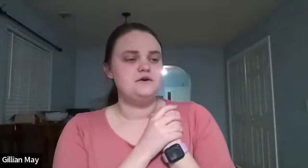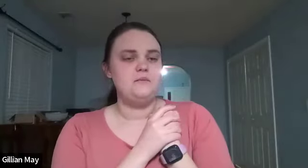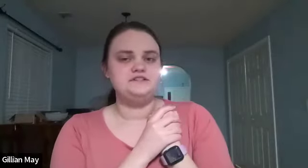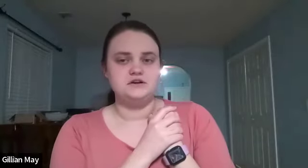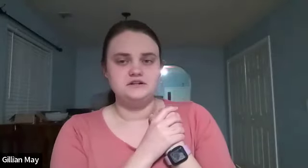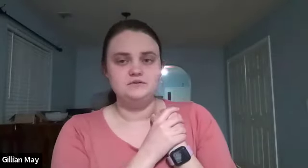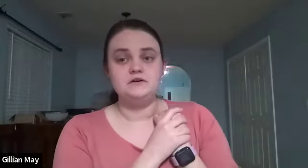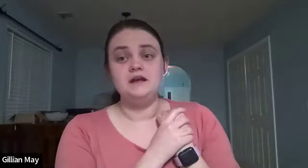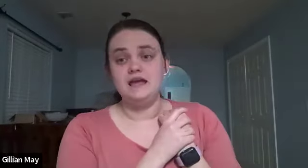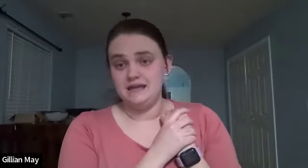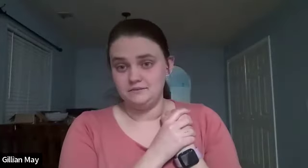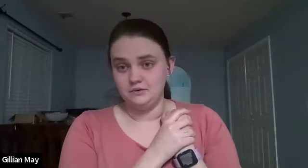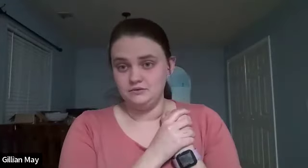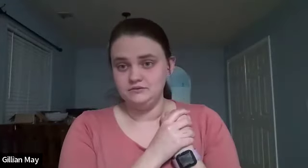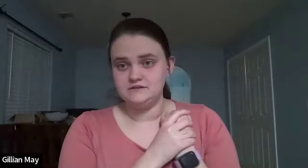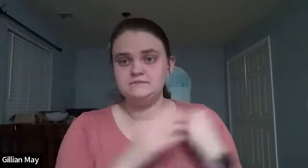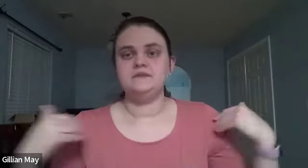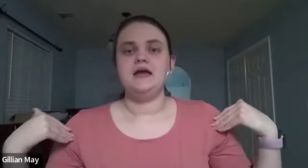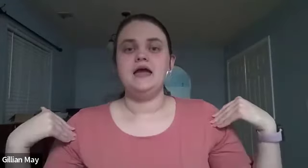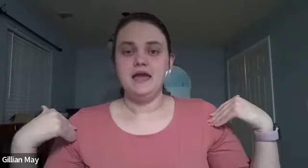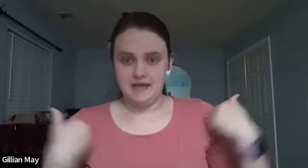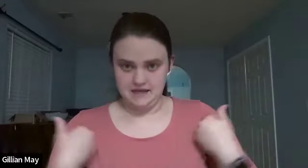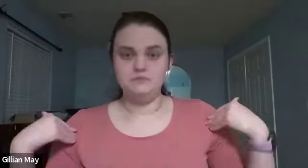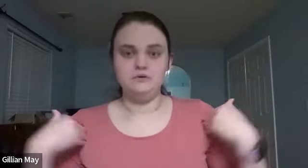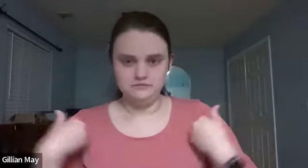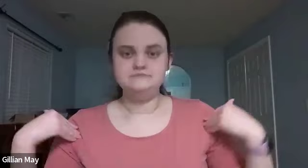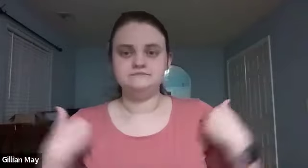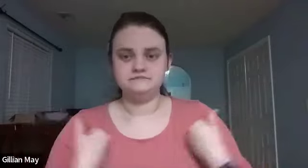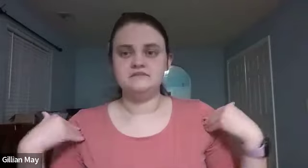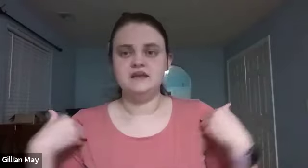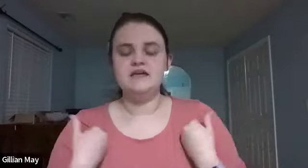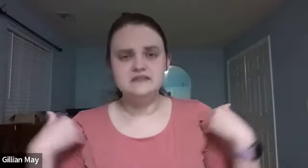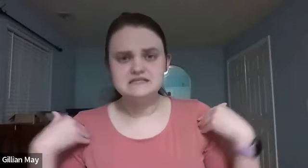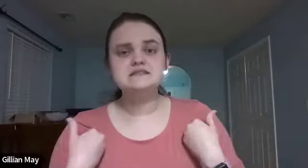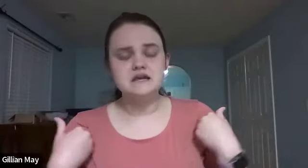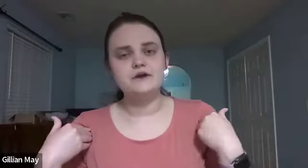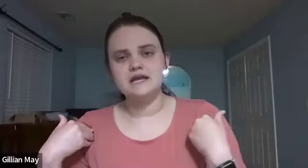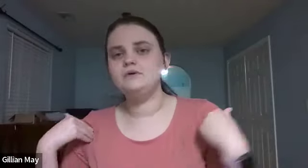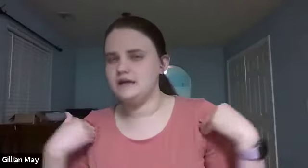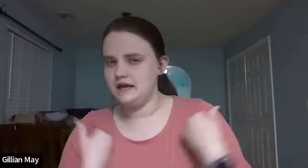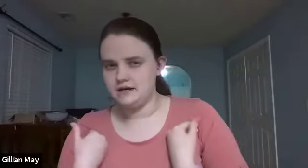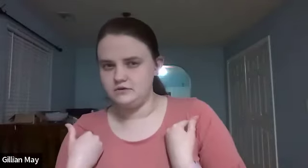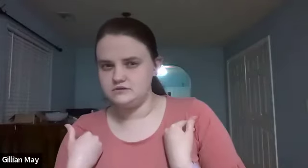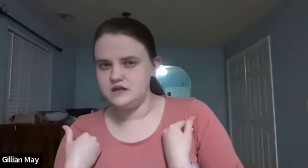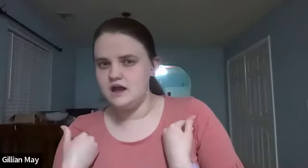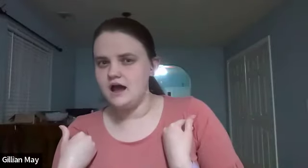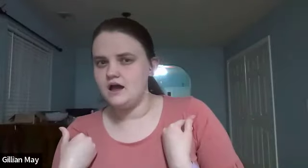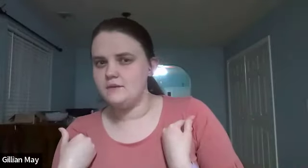So we started with our animals. Animal. And this is the sign for animal and animals. Have